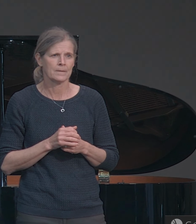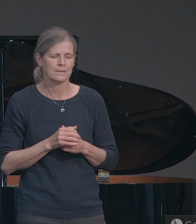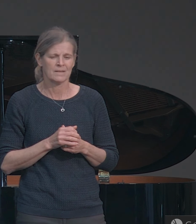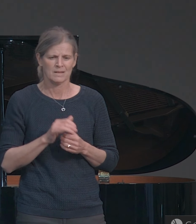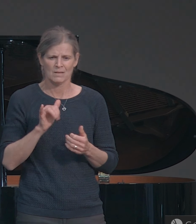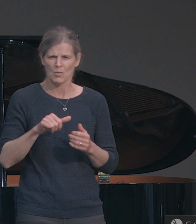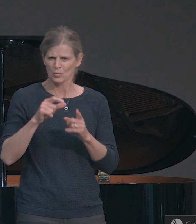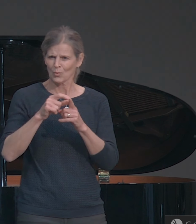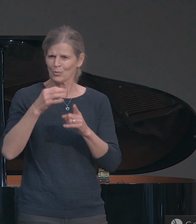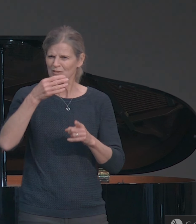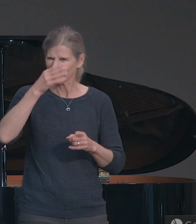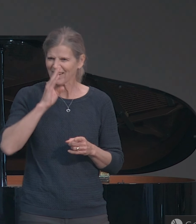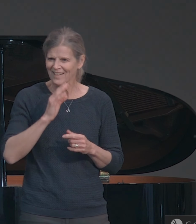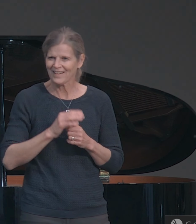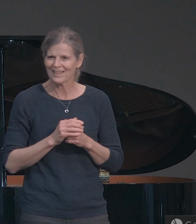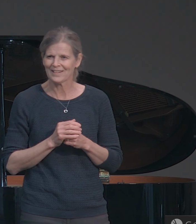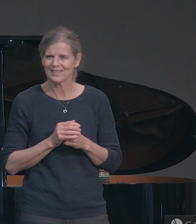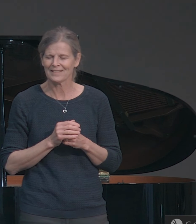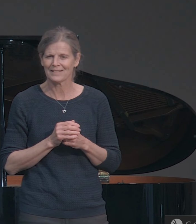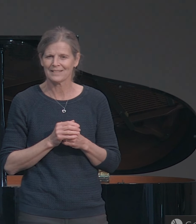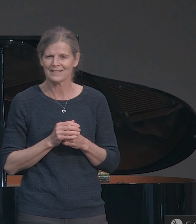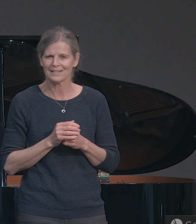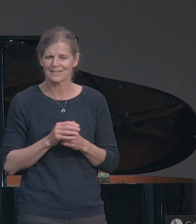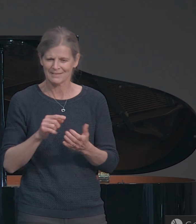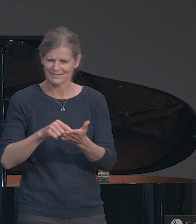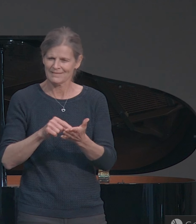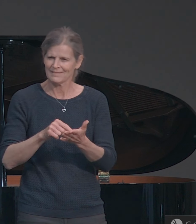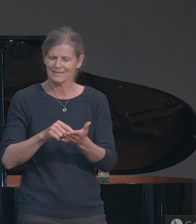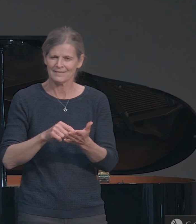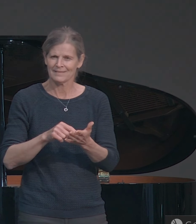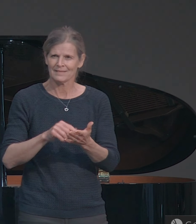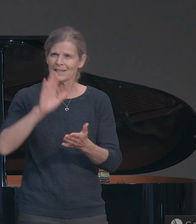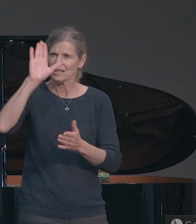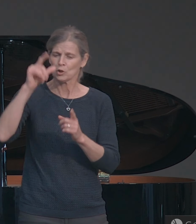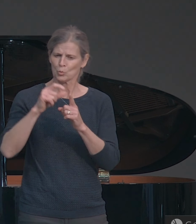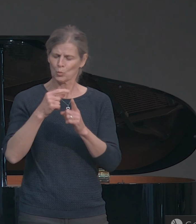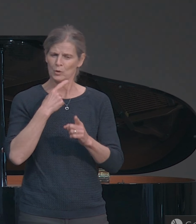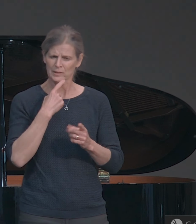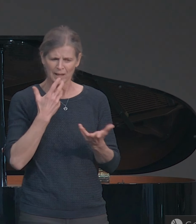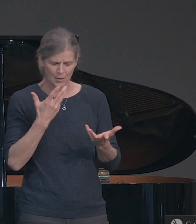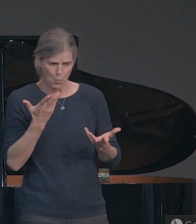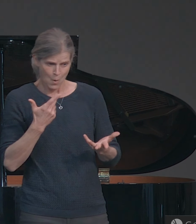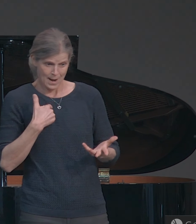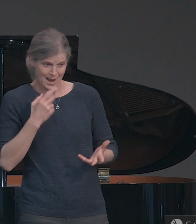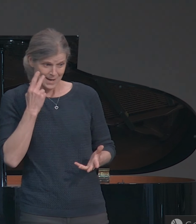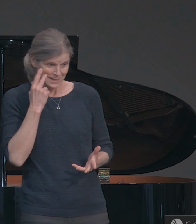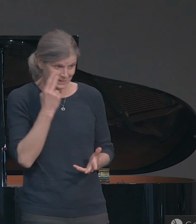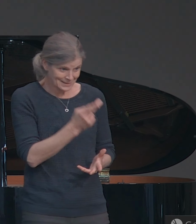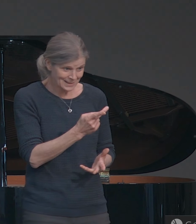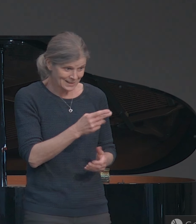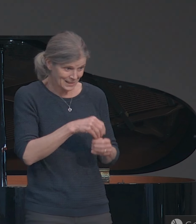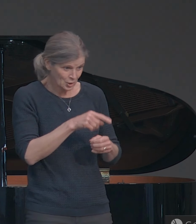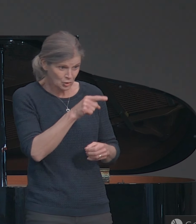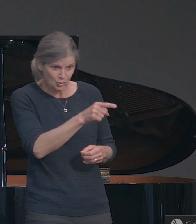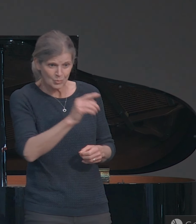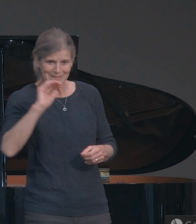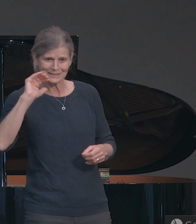Those are the words of God here. His words say, what I see in you seems to